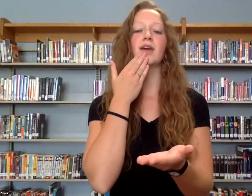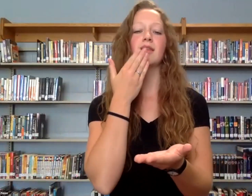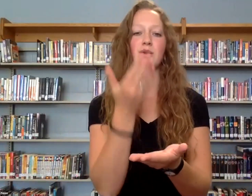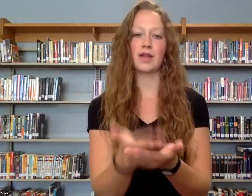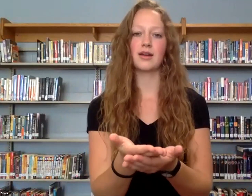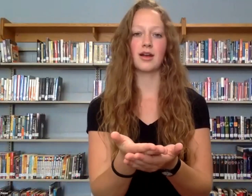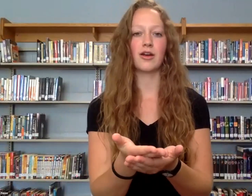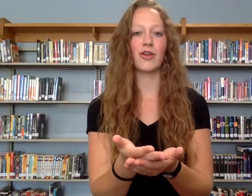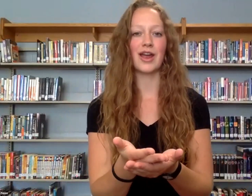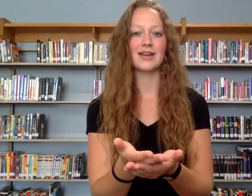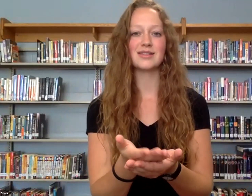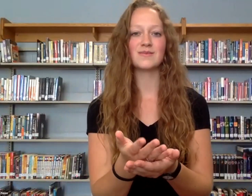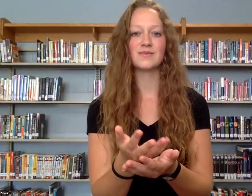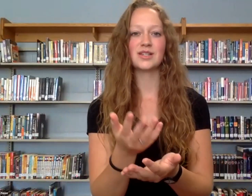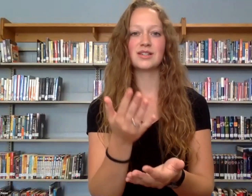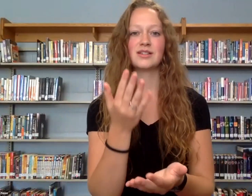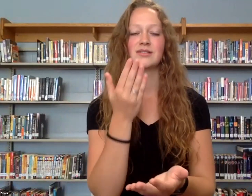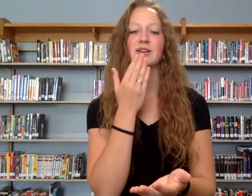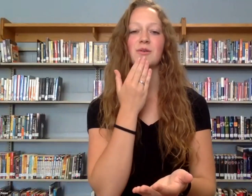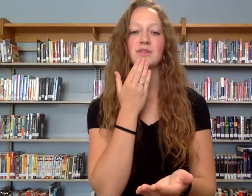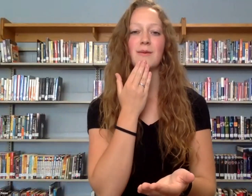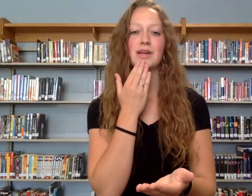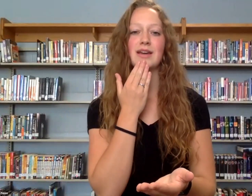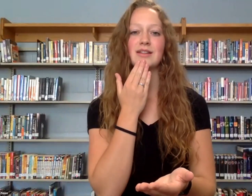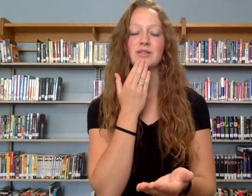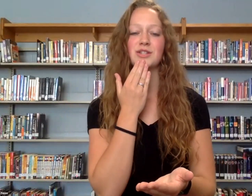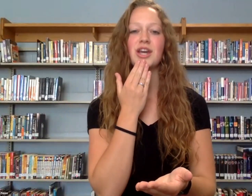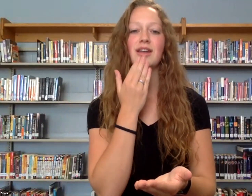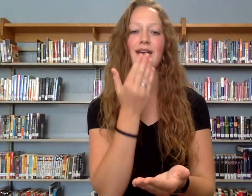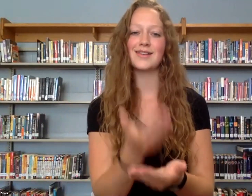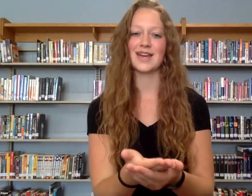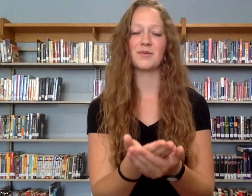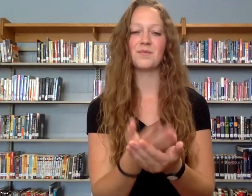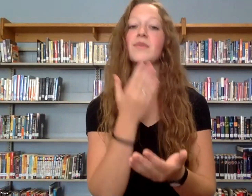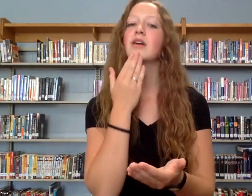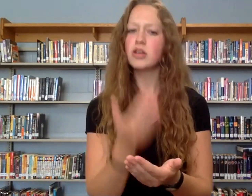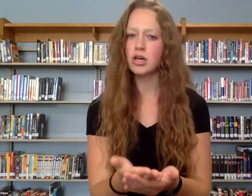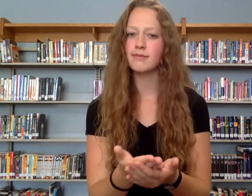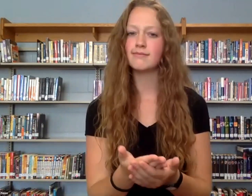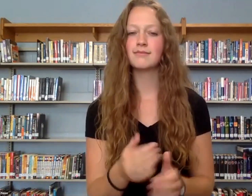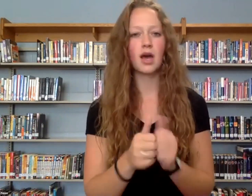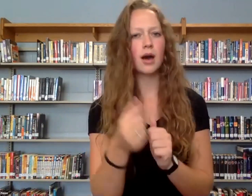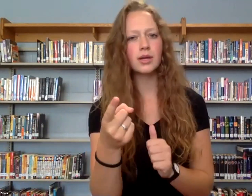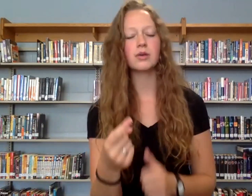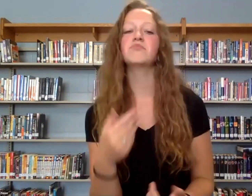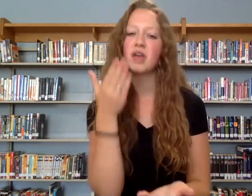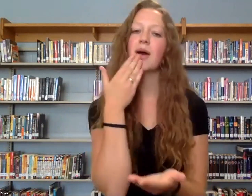then you land it on your other hand. So dominant hand goes to chin and down. Good. How are you? I'm